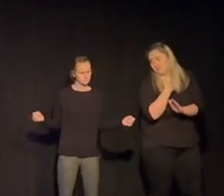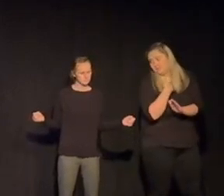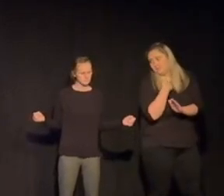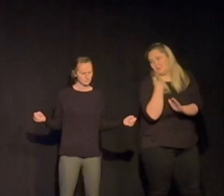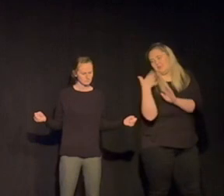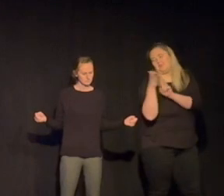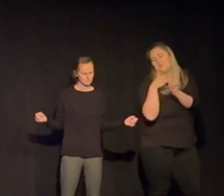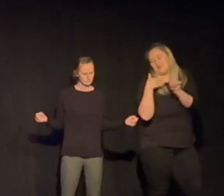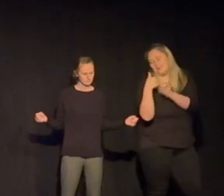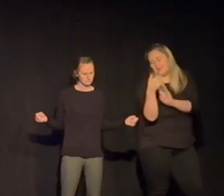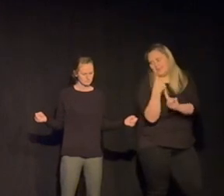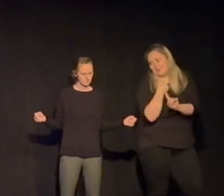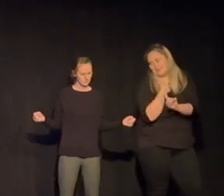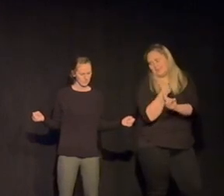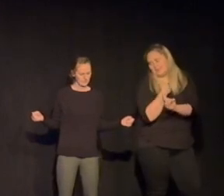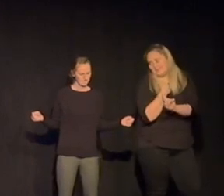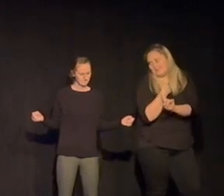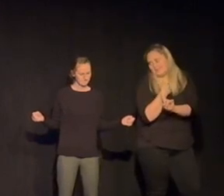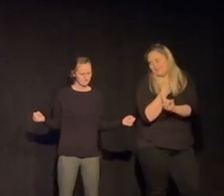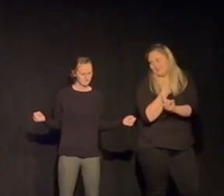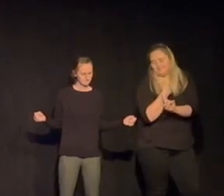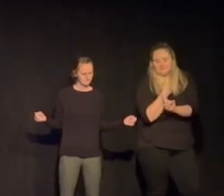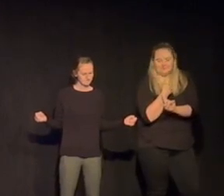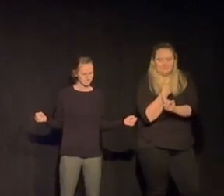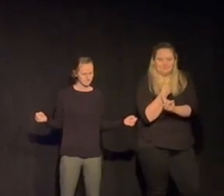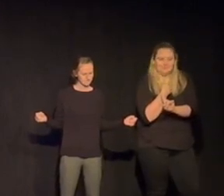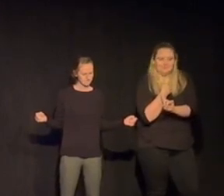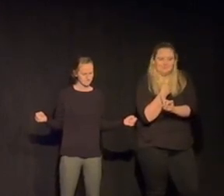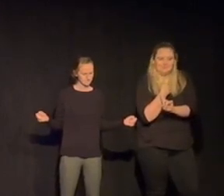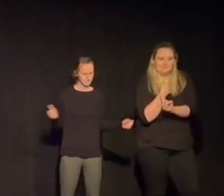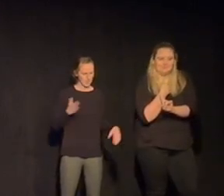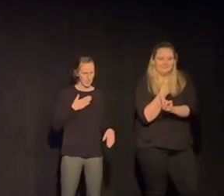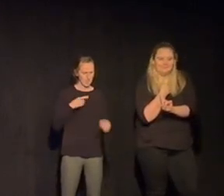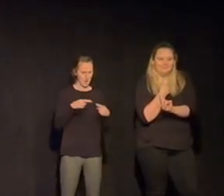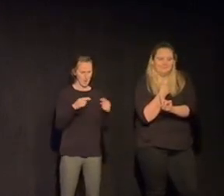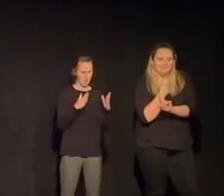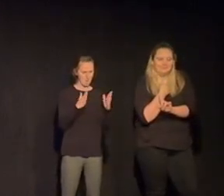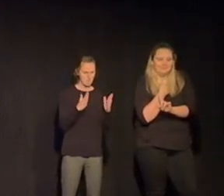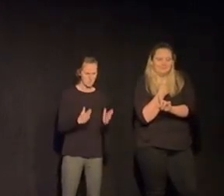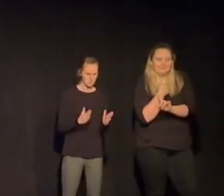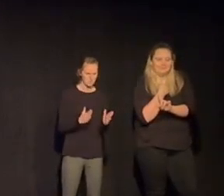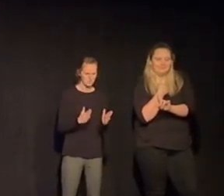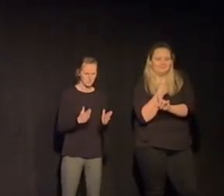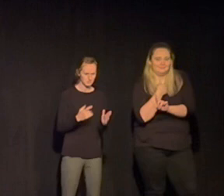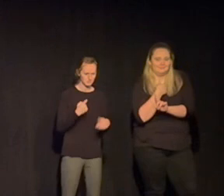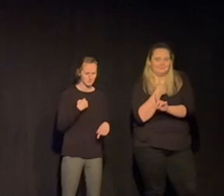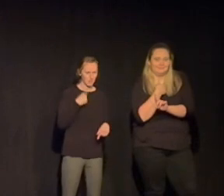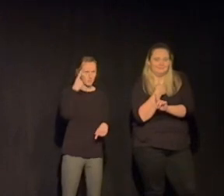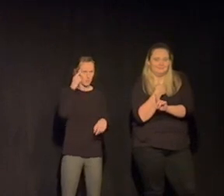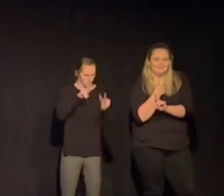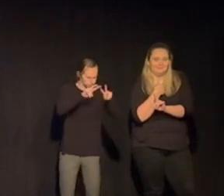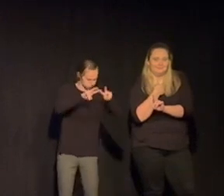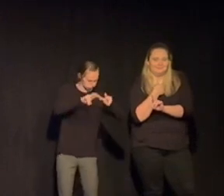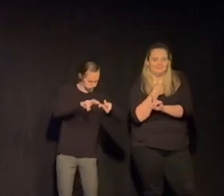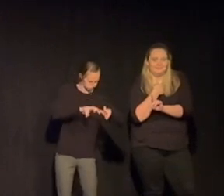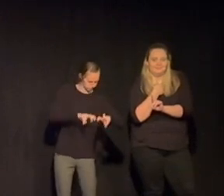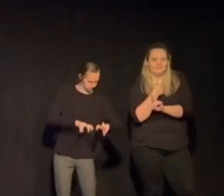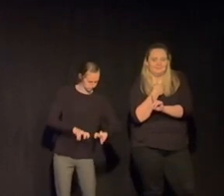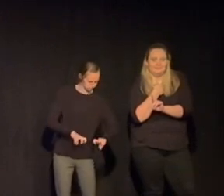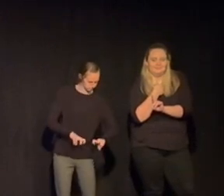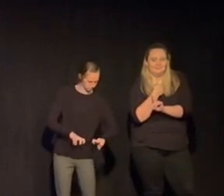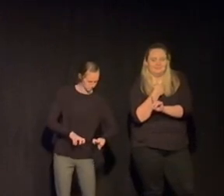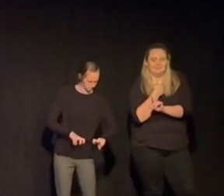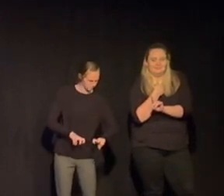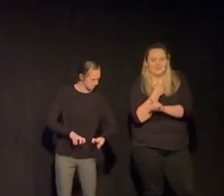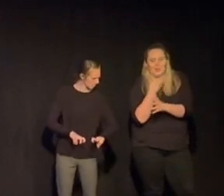flattered. I conduct thorough psychiatric evaluations of all my foes. What's a girl